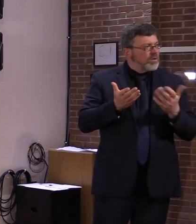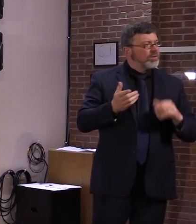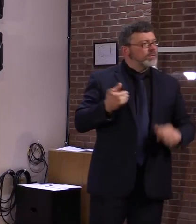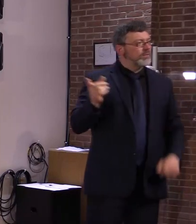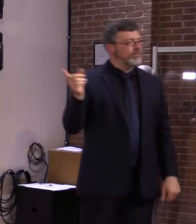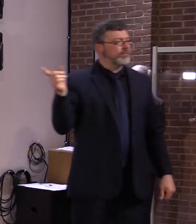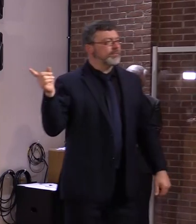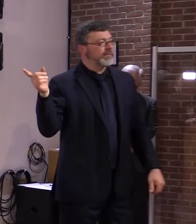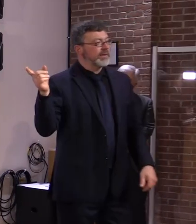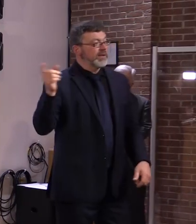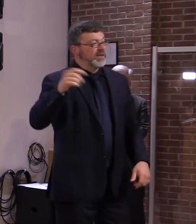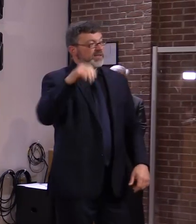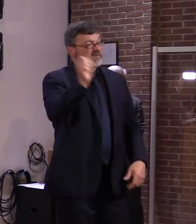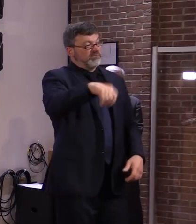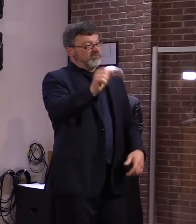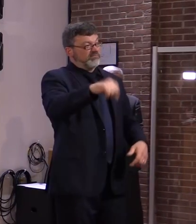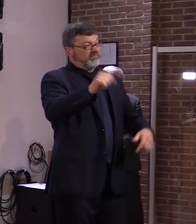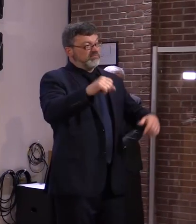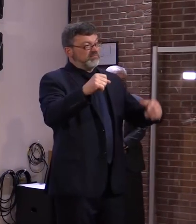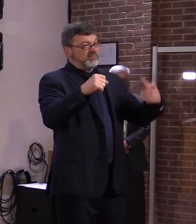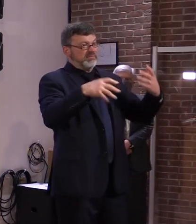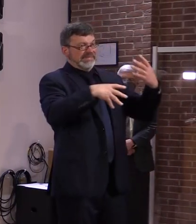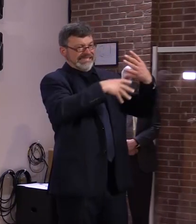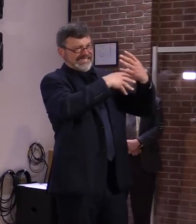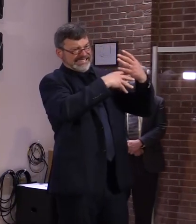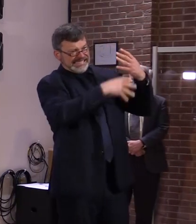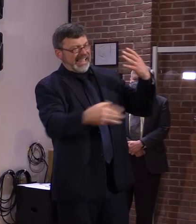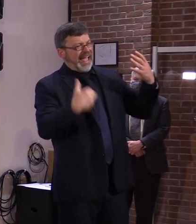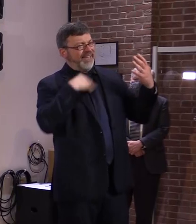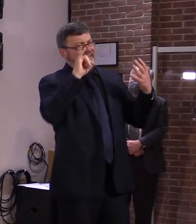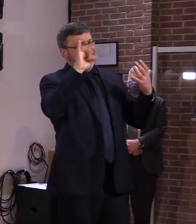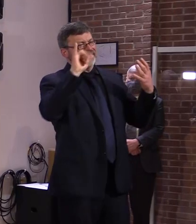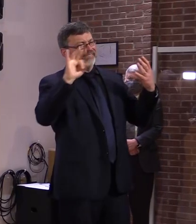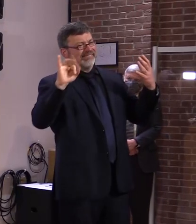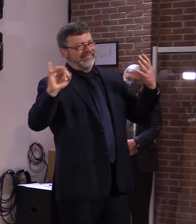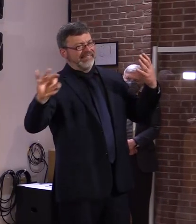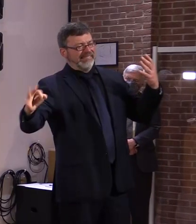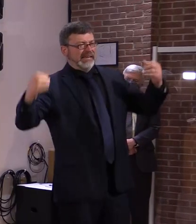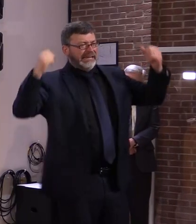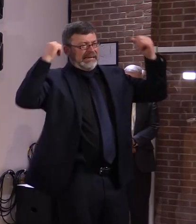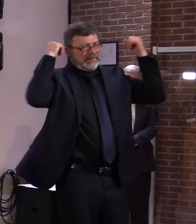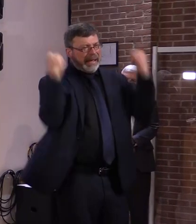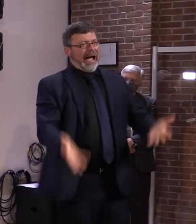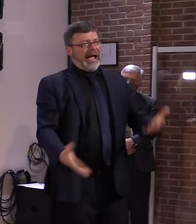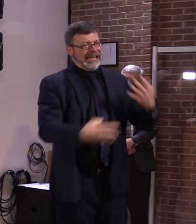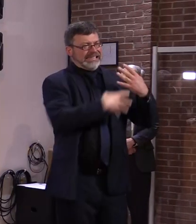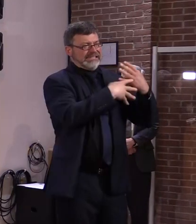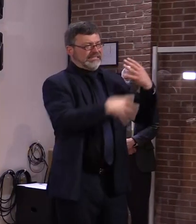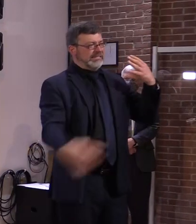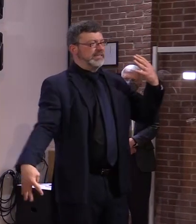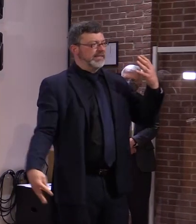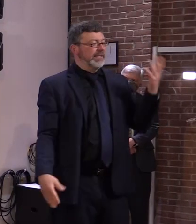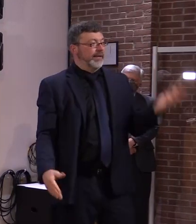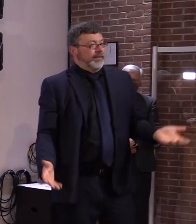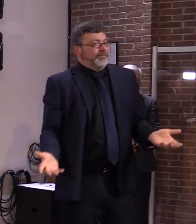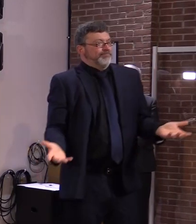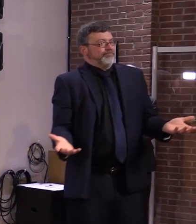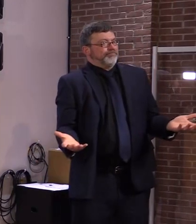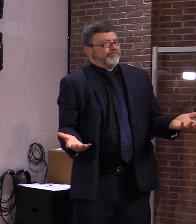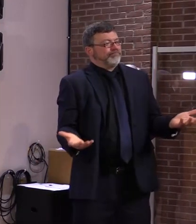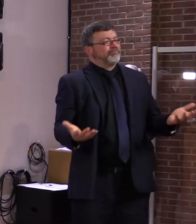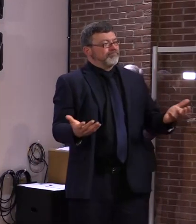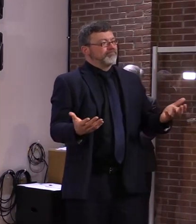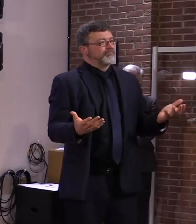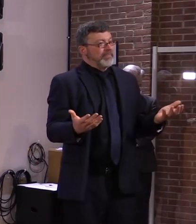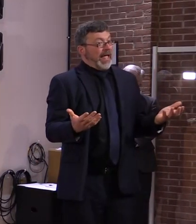questions. And we don't have all the answers to everything at this point in time, and we'll continue, as we've done through every step of this process